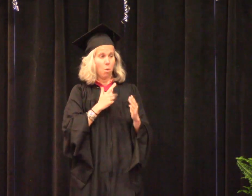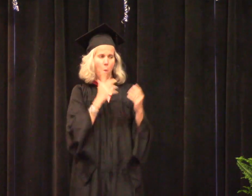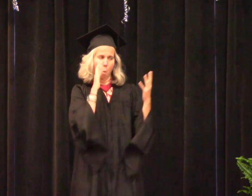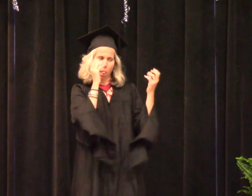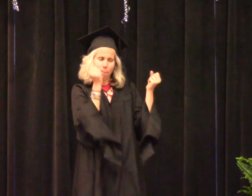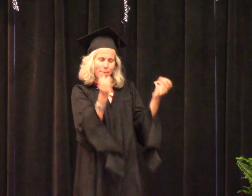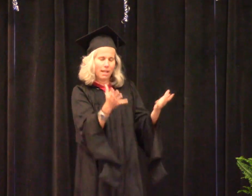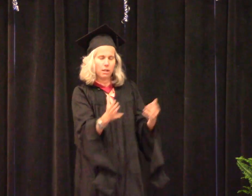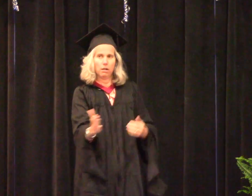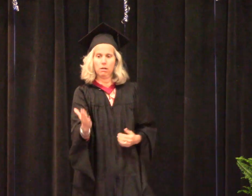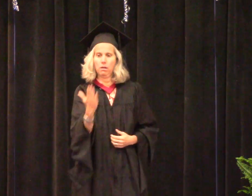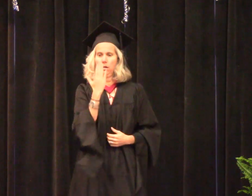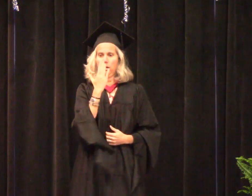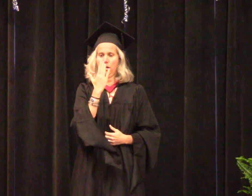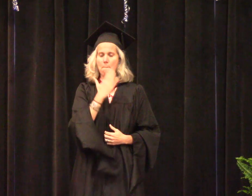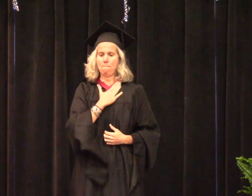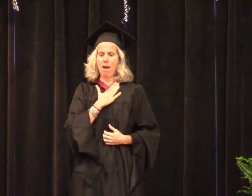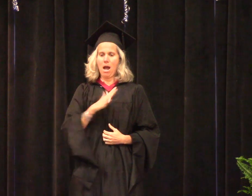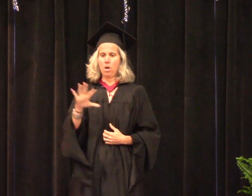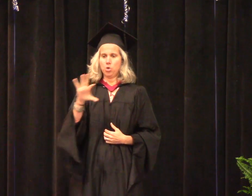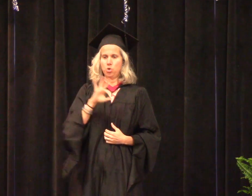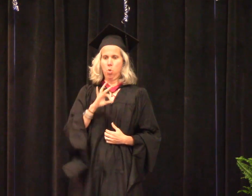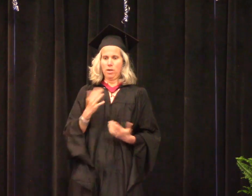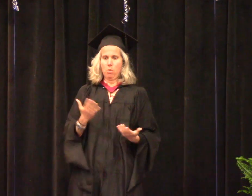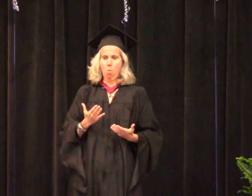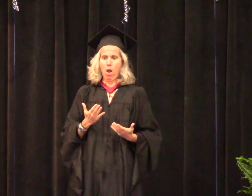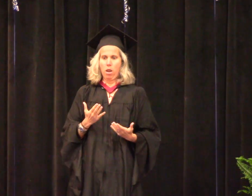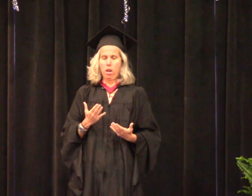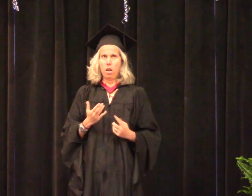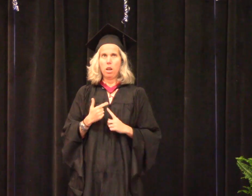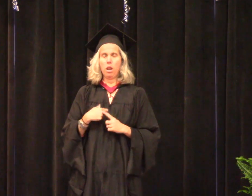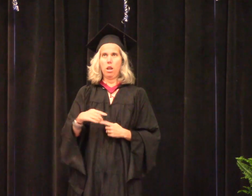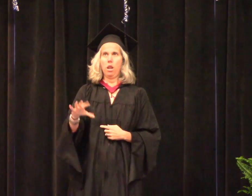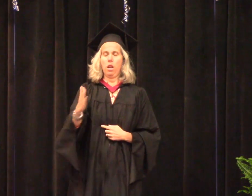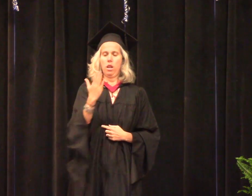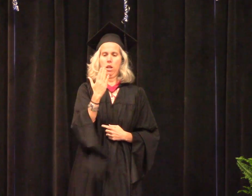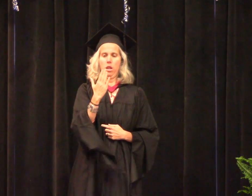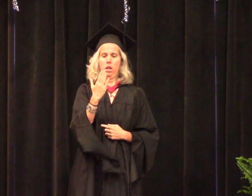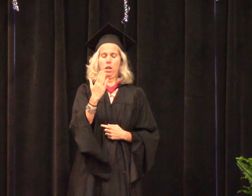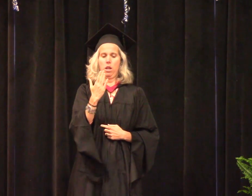that resiliency. So I had to take a close look at myself in the mirror.